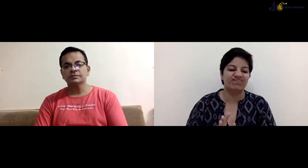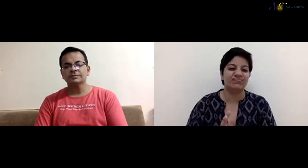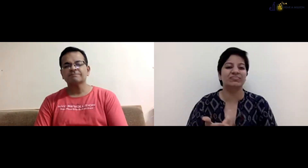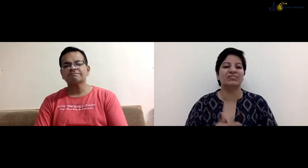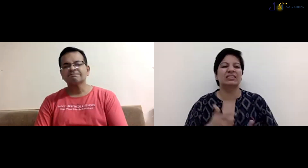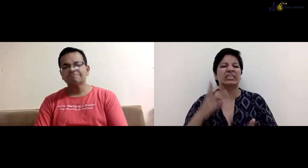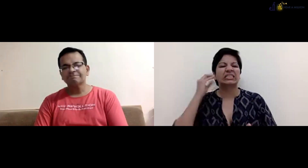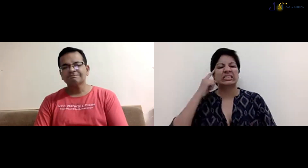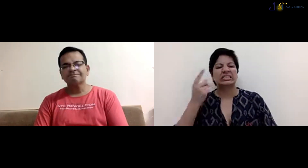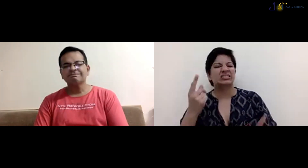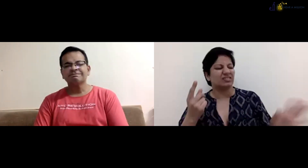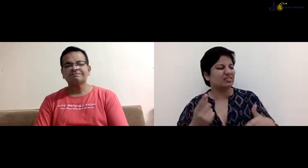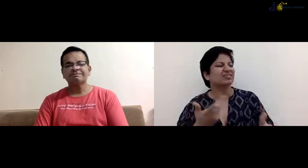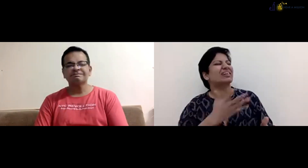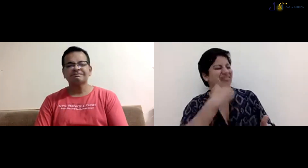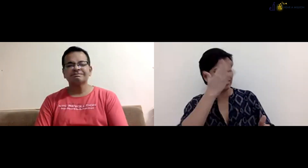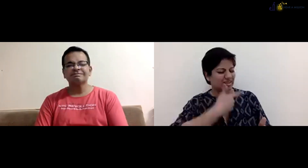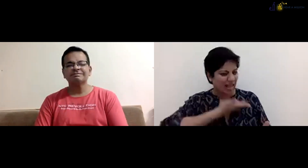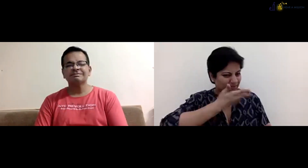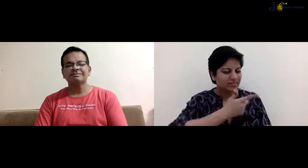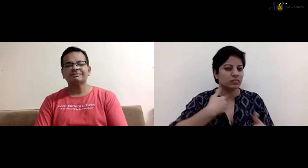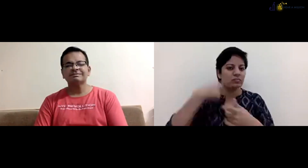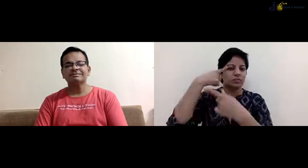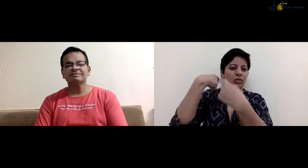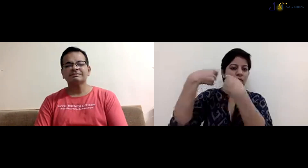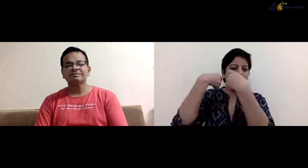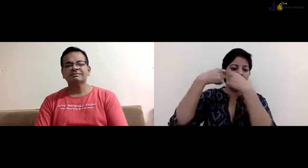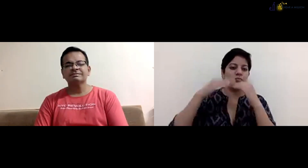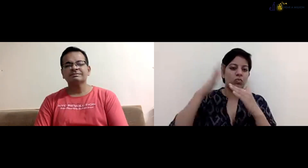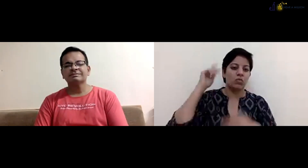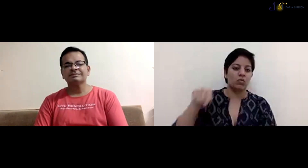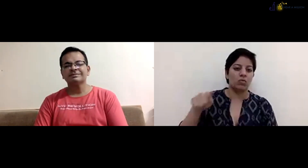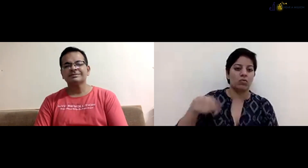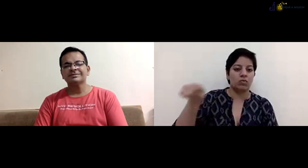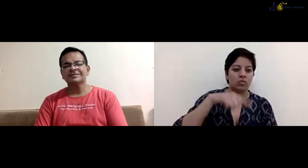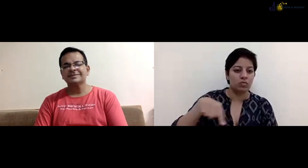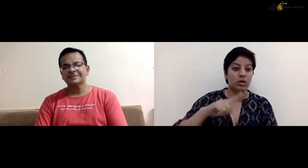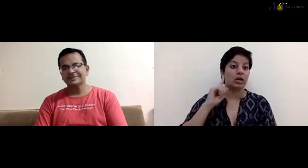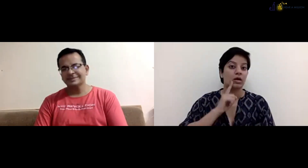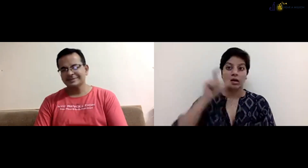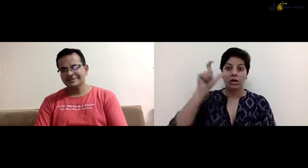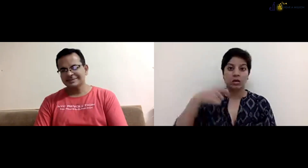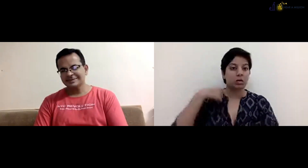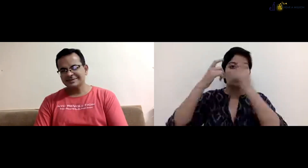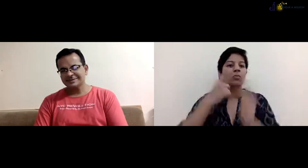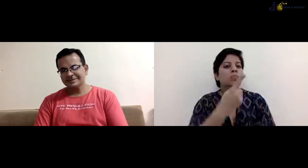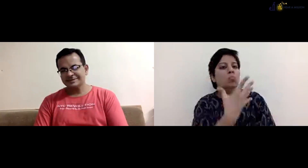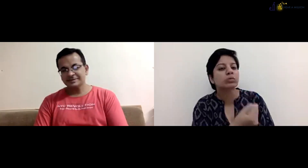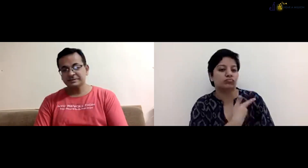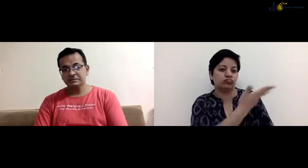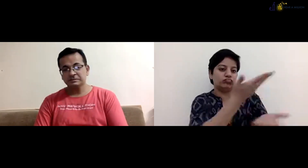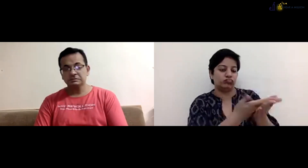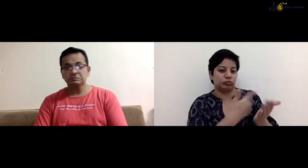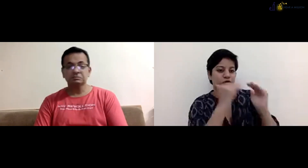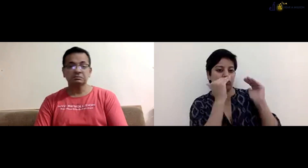the ushers who are having Usher syndrome, they can easily guide you, right? But hearing person, they would say you aren't aware about